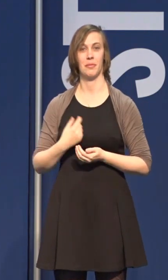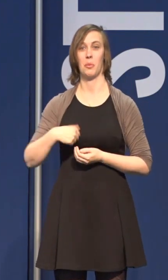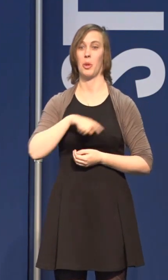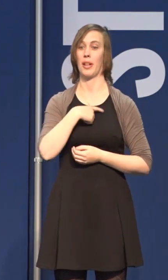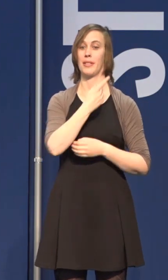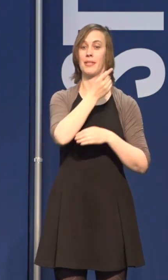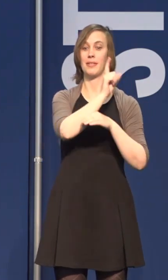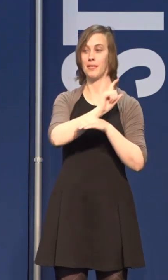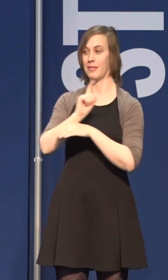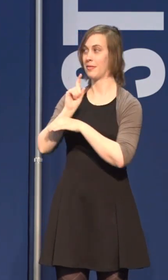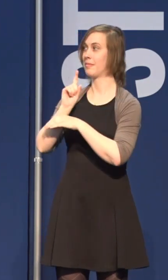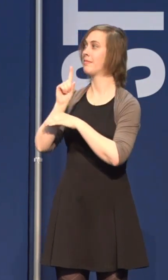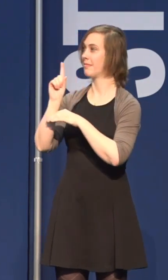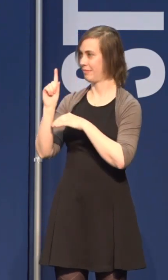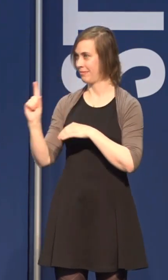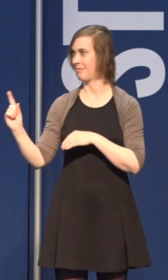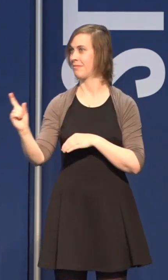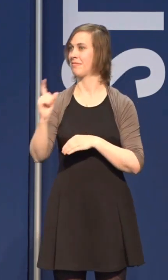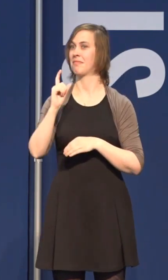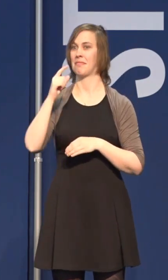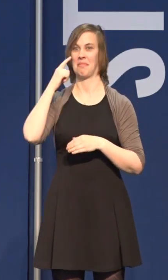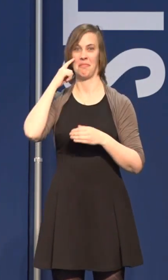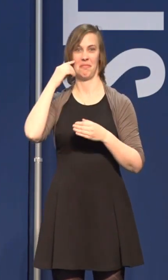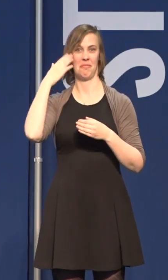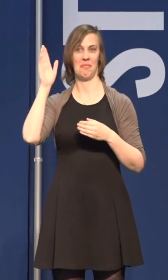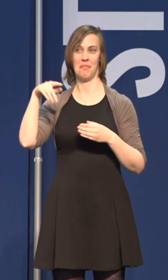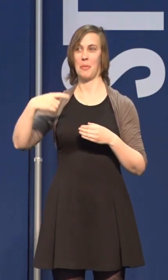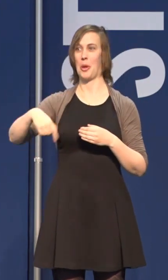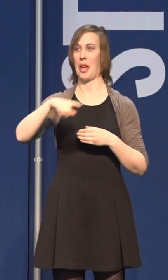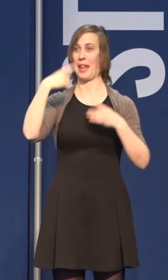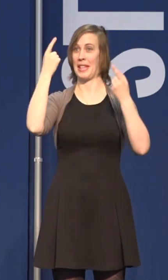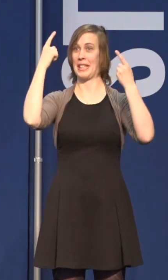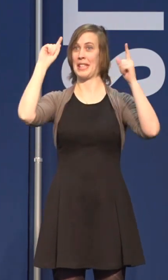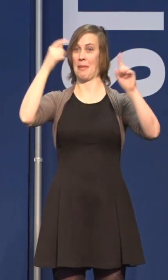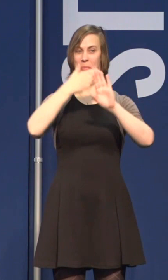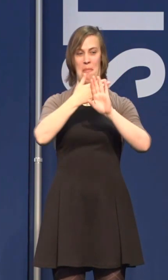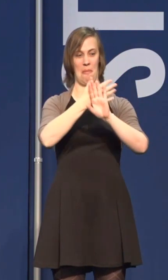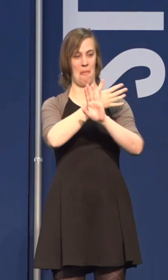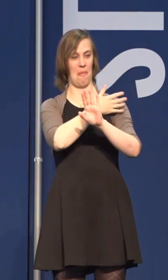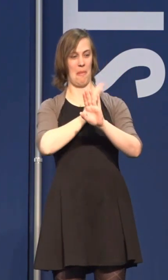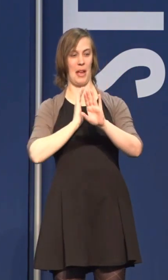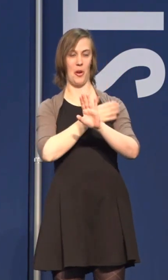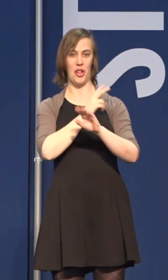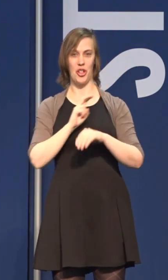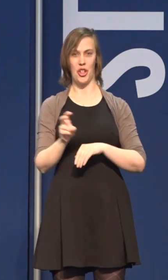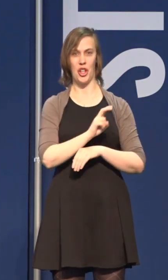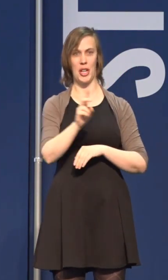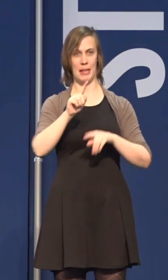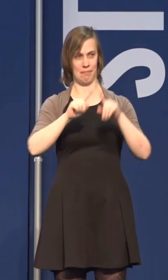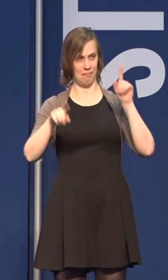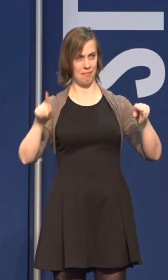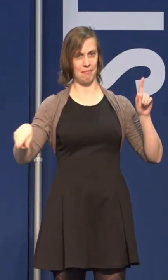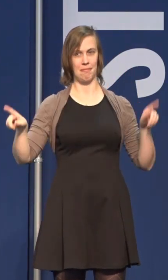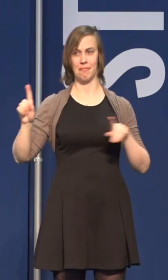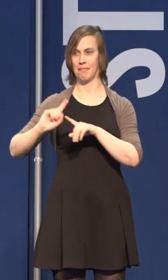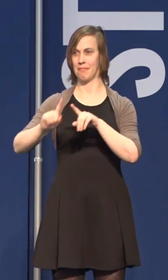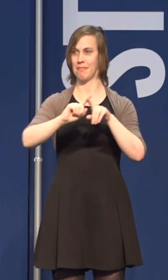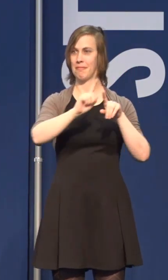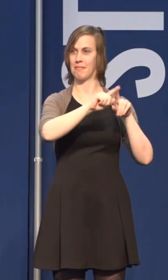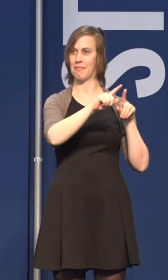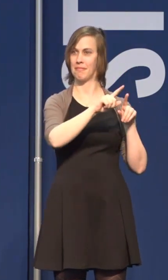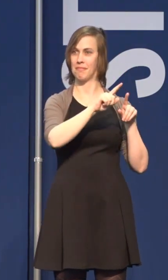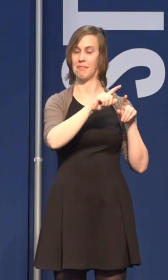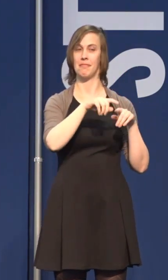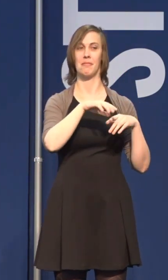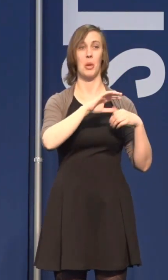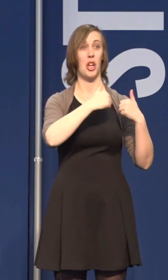the same success at what I am certain were very different journeys. For some challenging and for others difficult, but for all very much worth